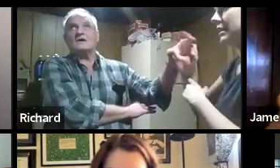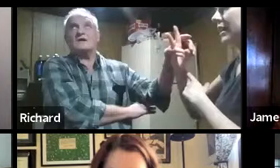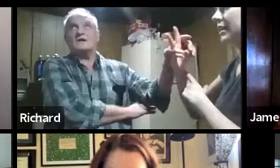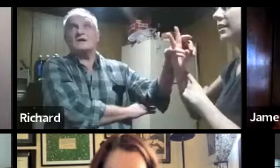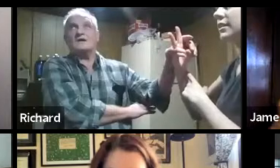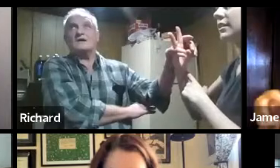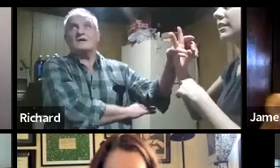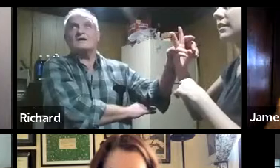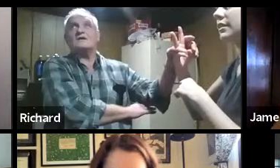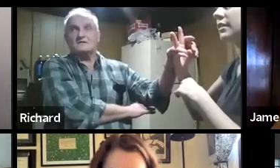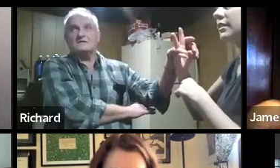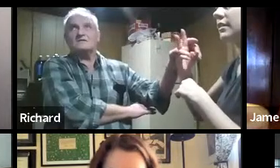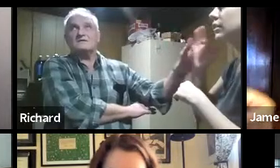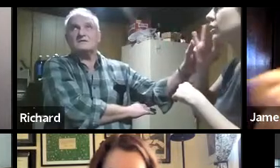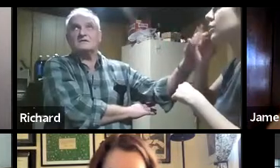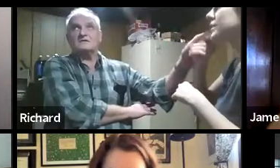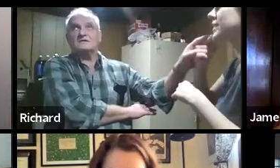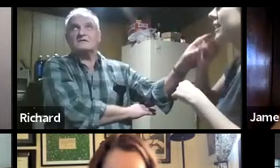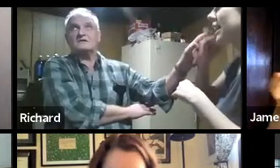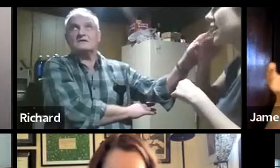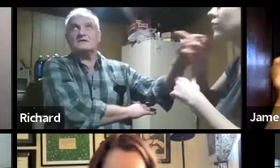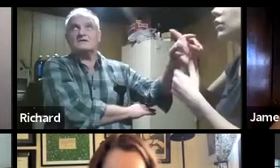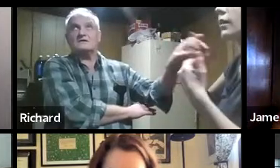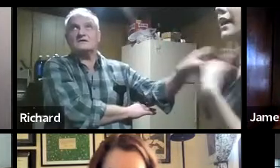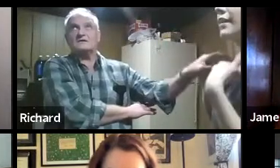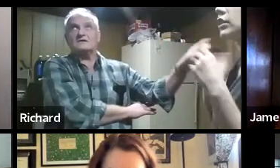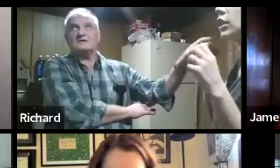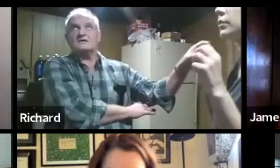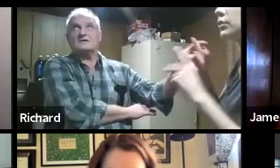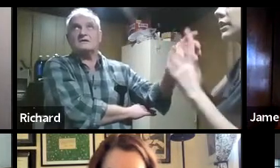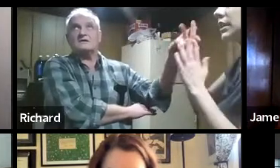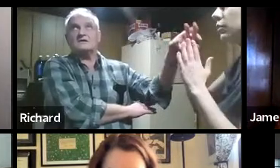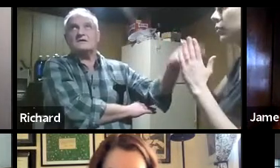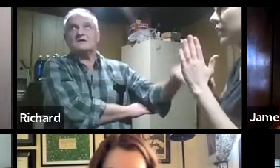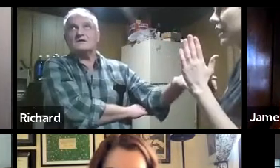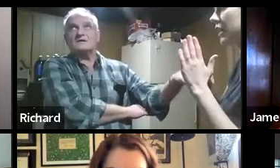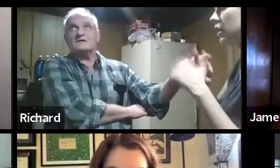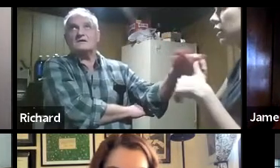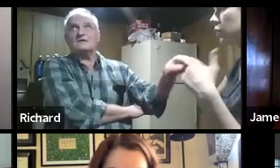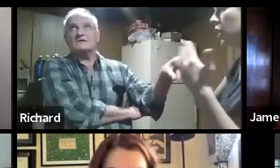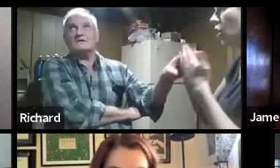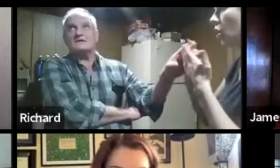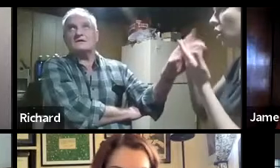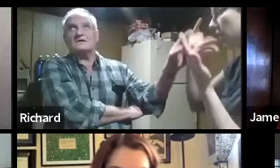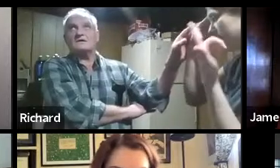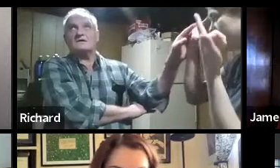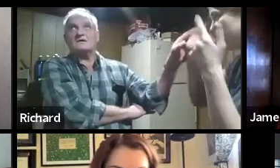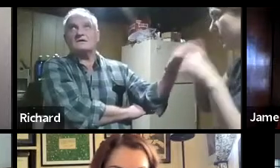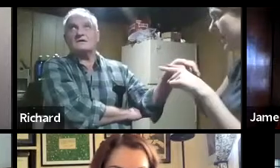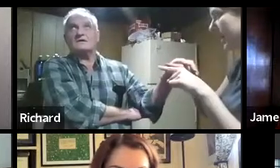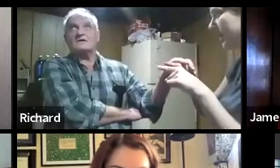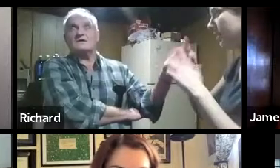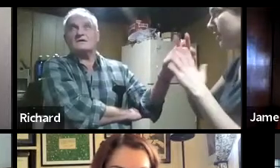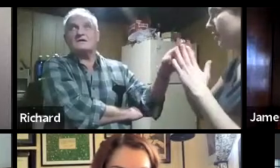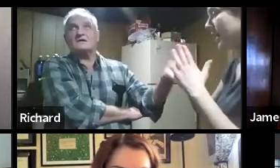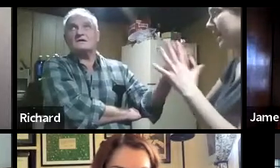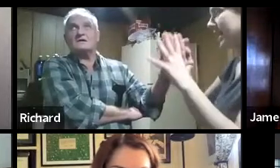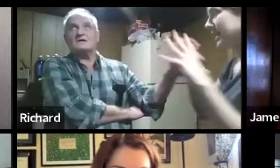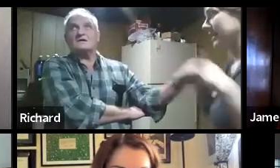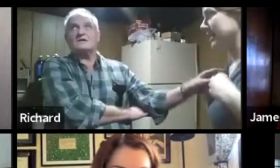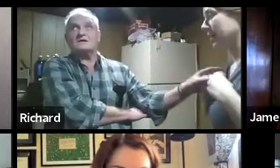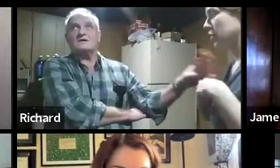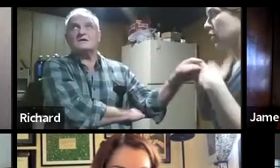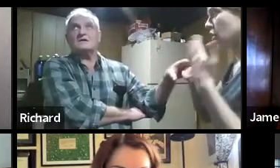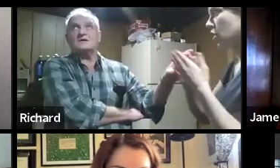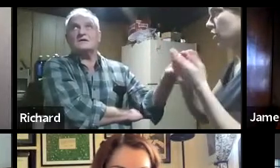Okay, and then Chris says, if you have a chance to read that, have all of you agreed on reading that and read that and accept the changes